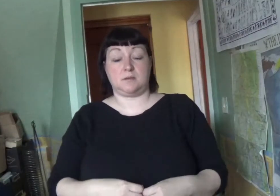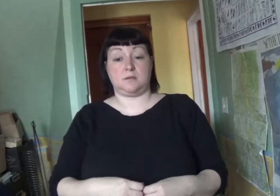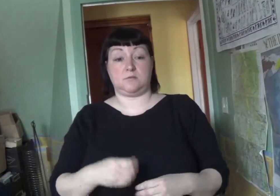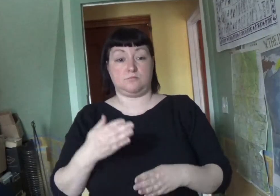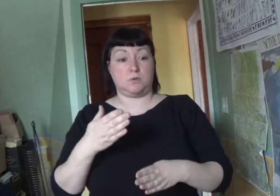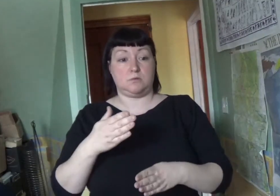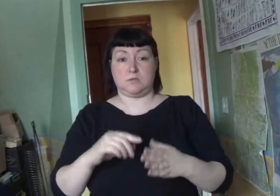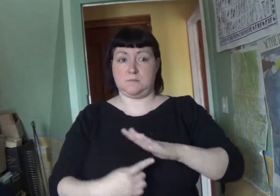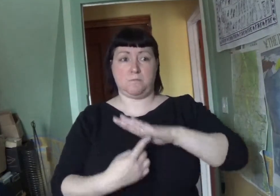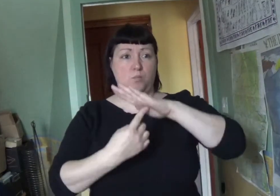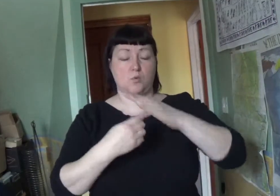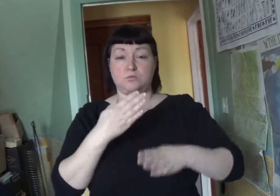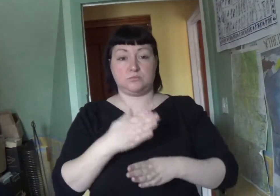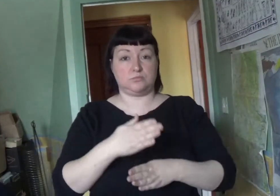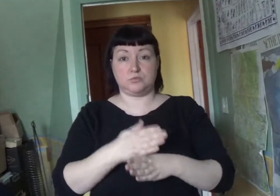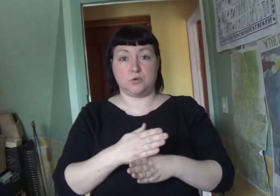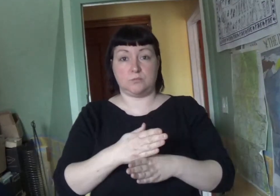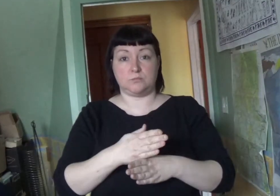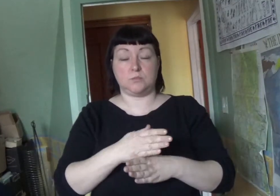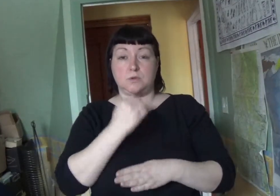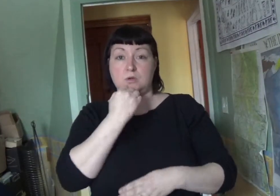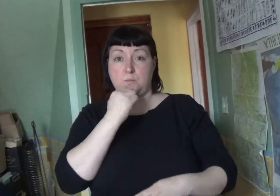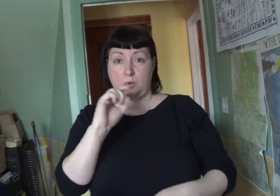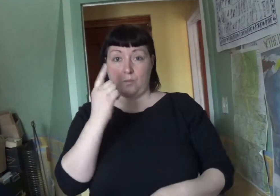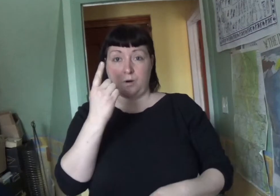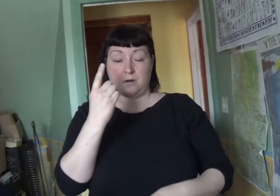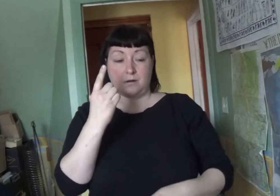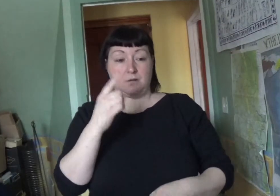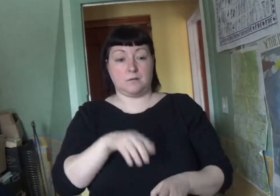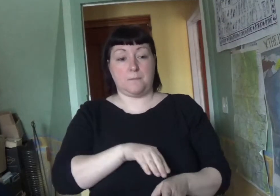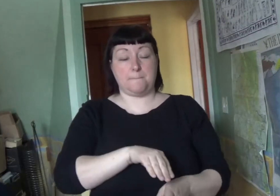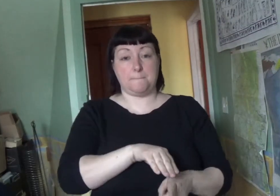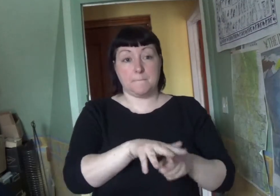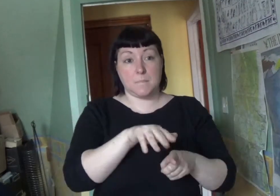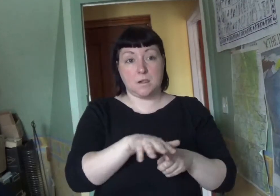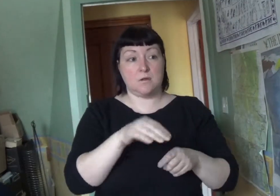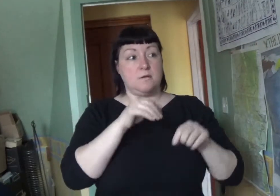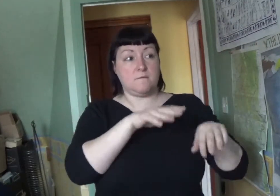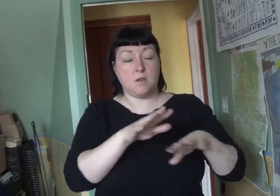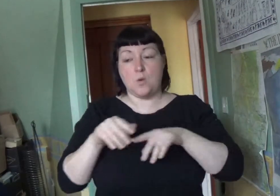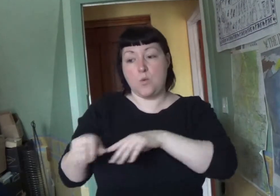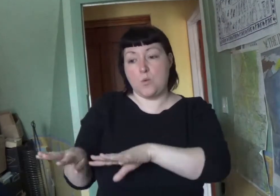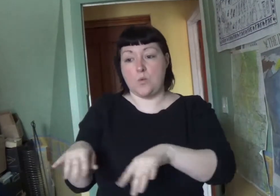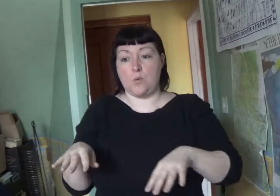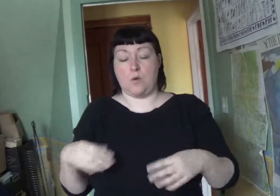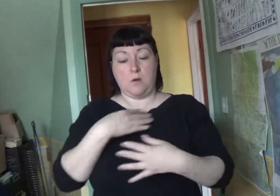jobs, and number one would be blood flow. And I'll write systemic